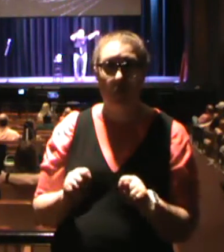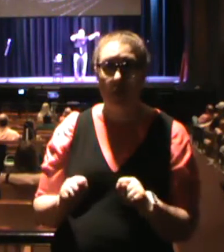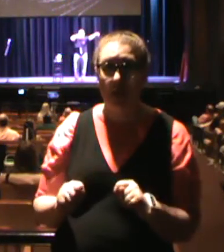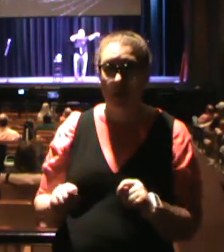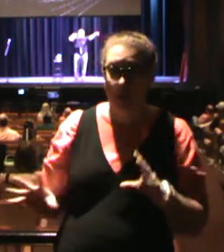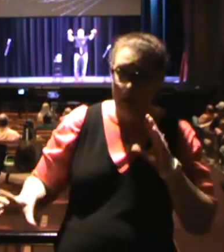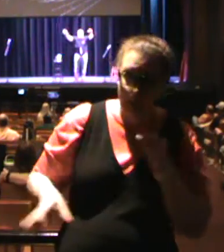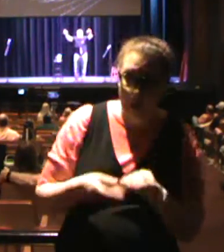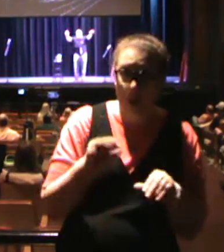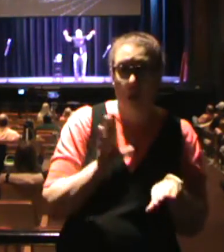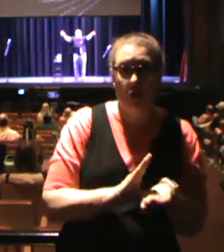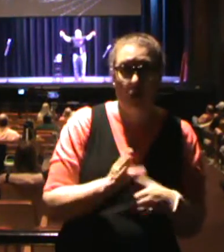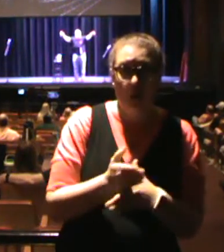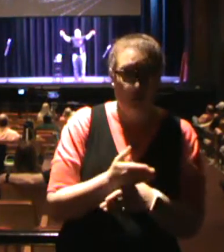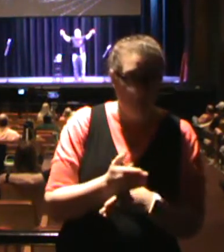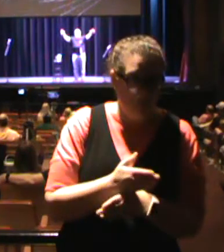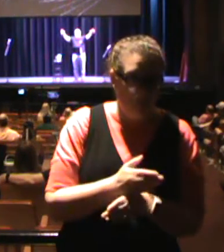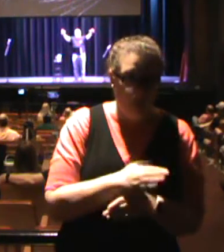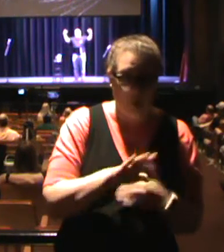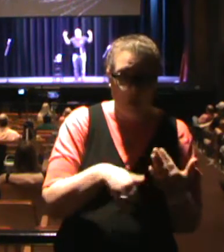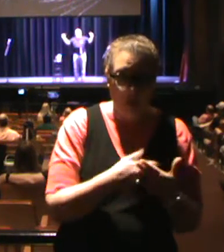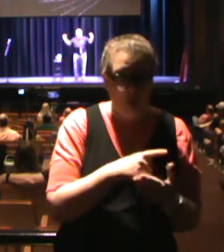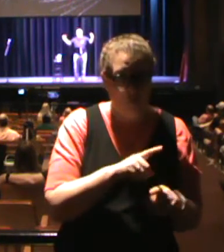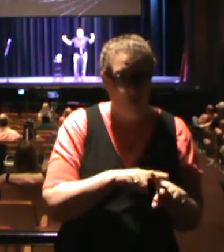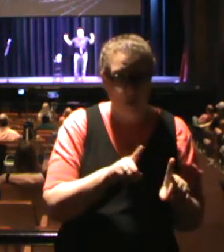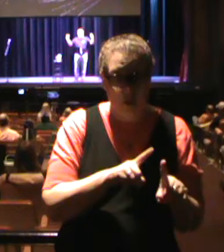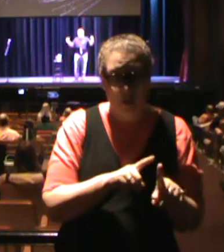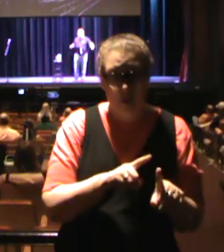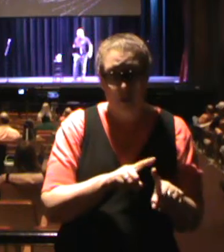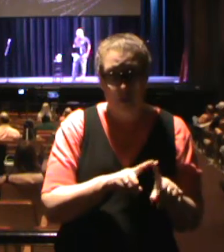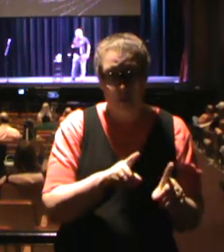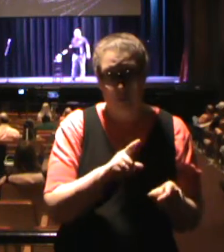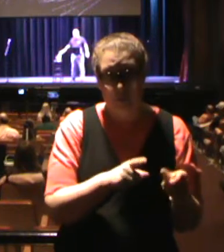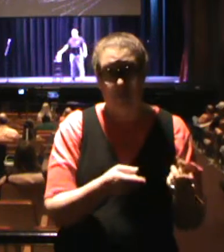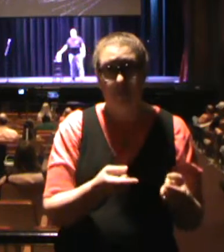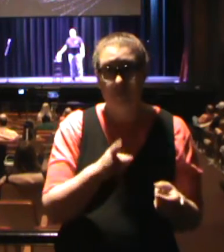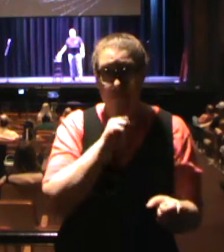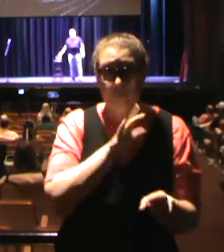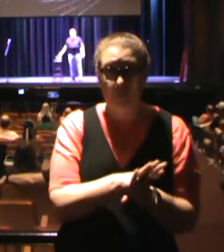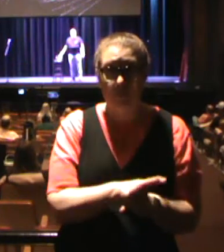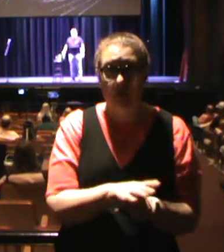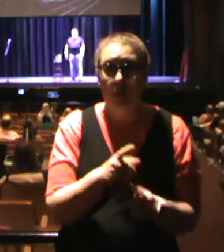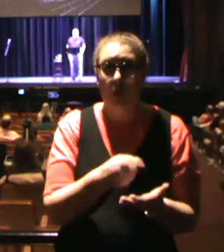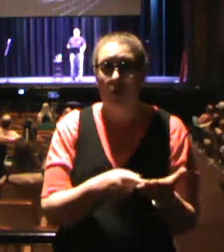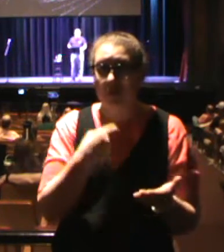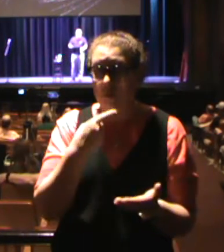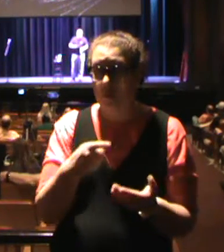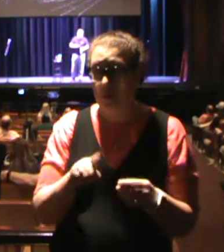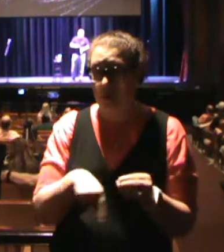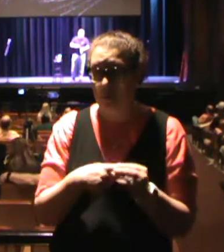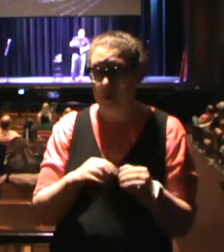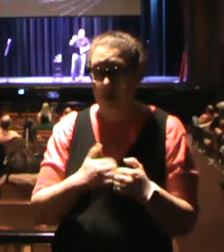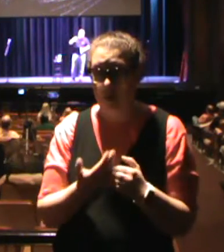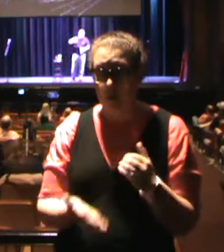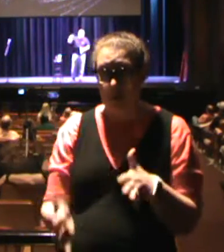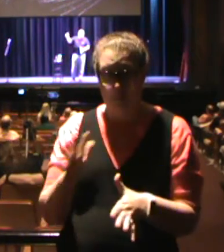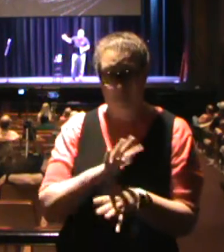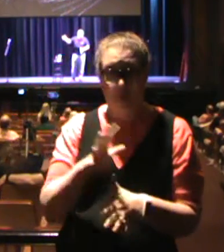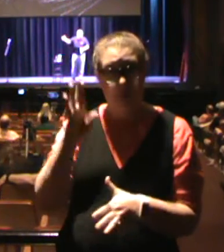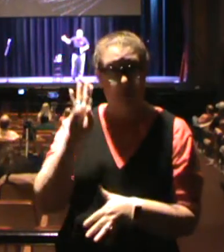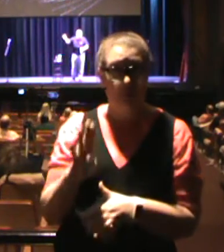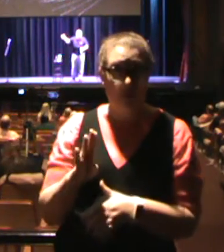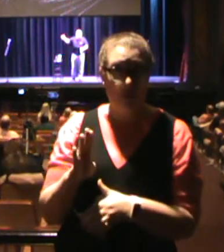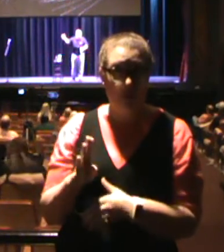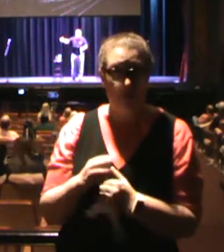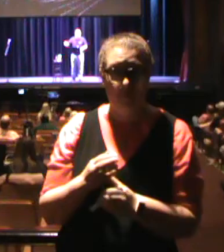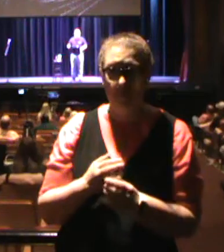church on Sunday between so many other commitments, what does that say about how you prioritize God the rest of your week? So your work should never